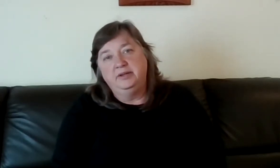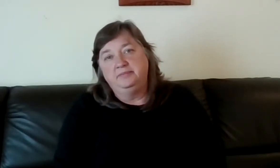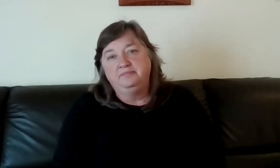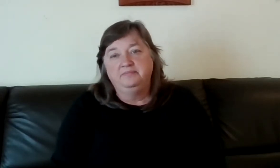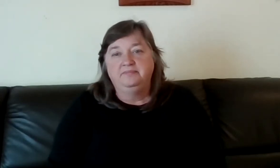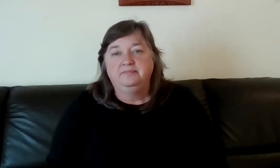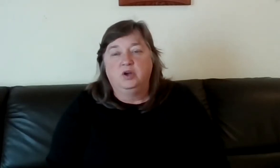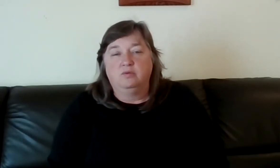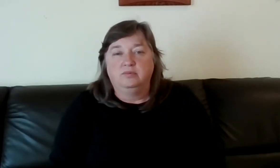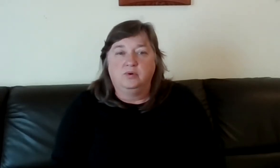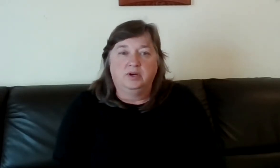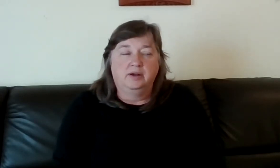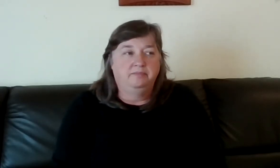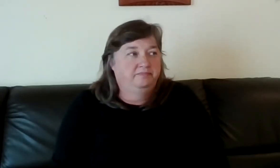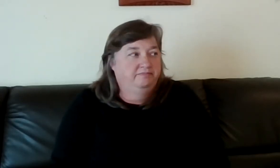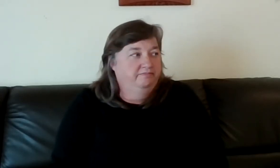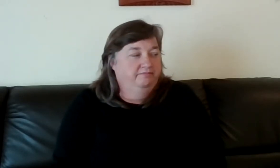alignment, or